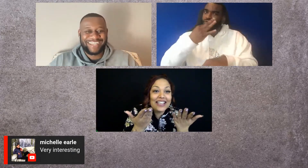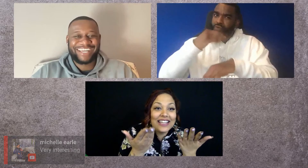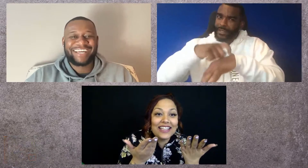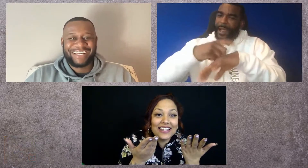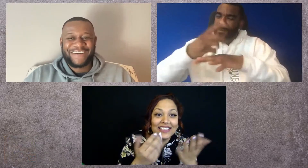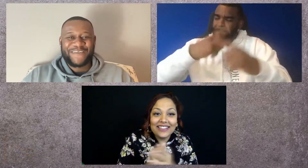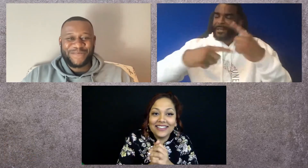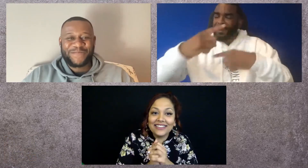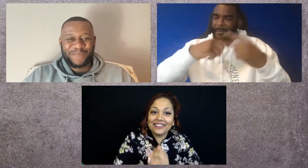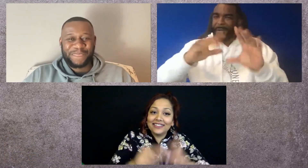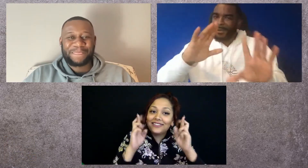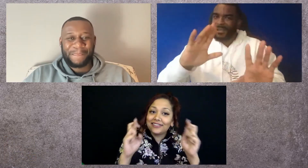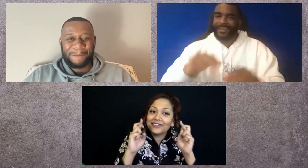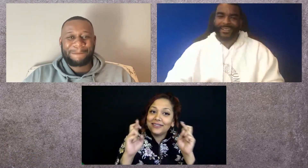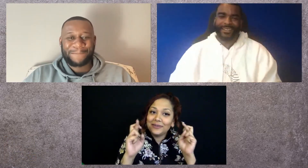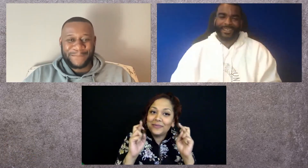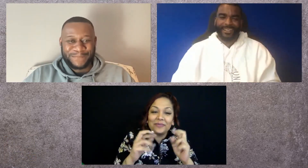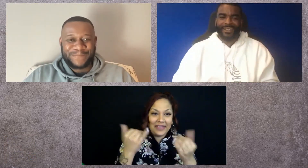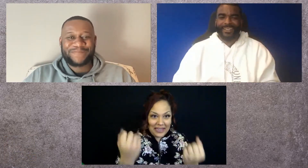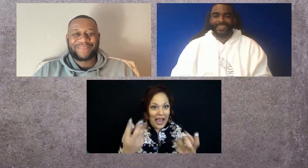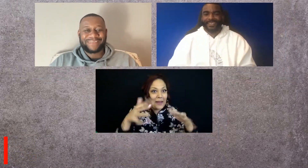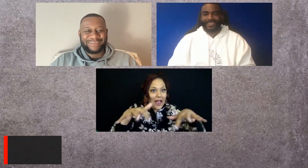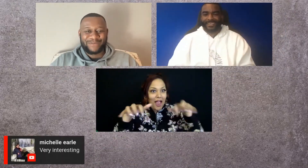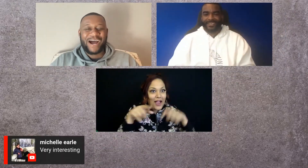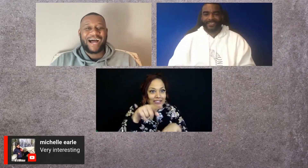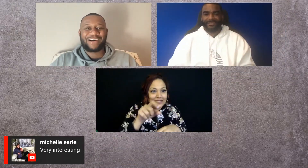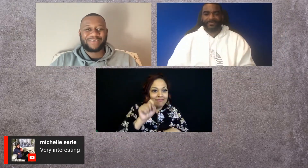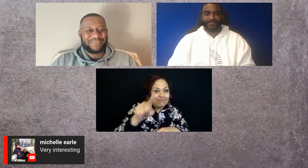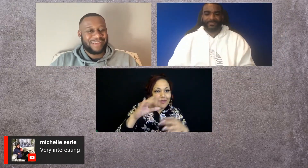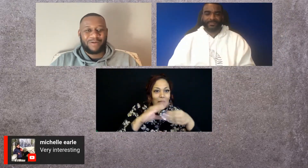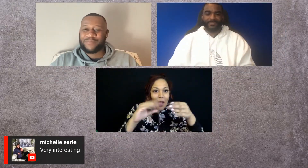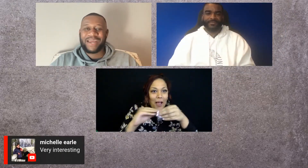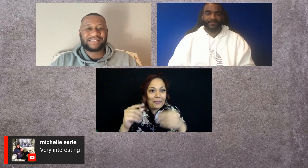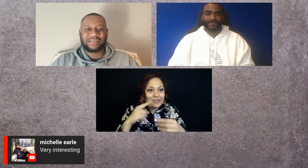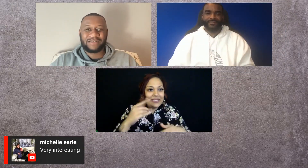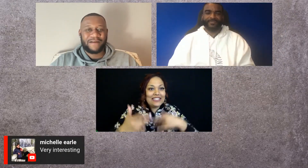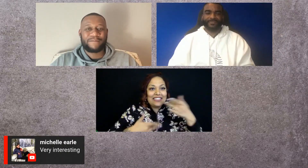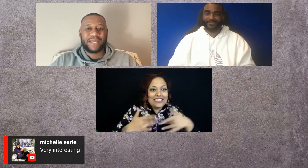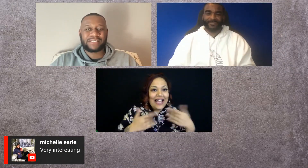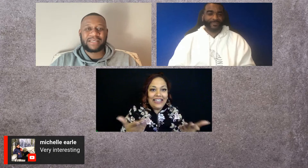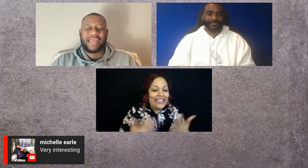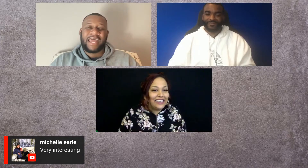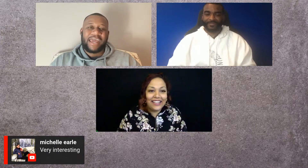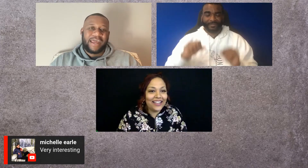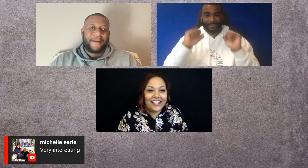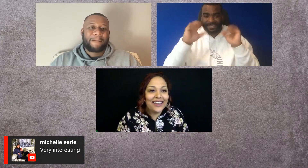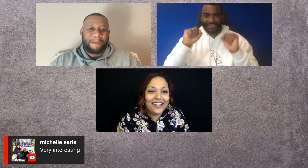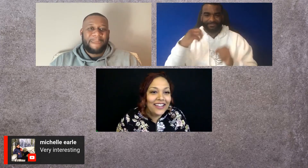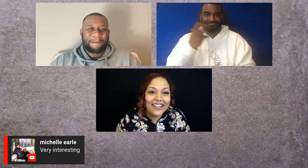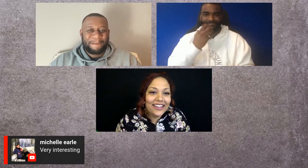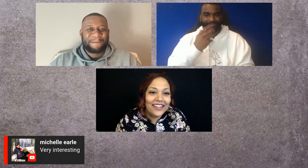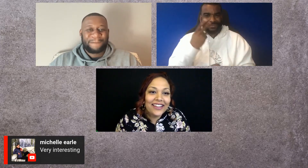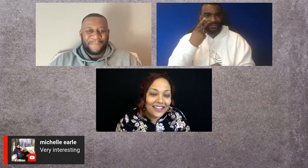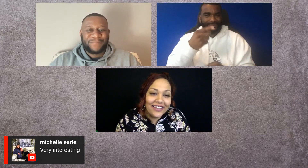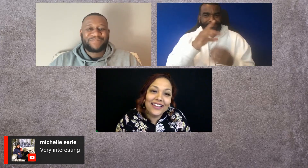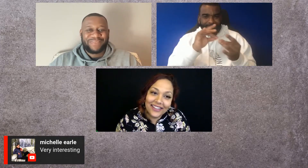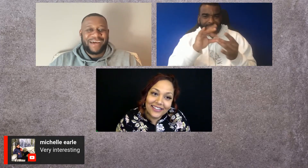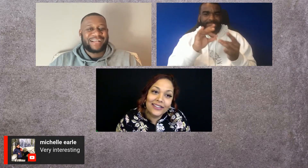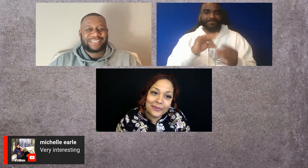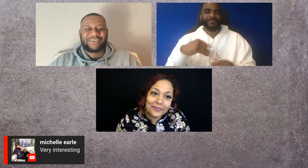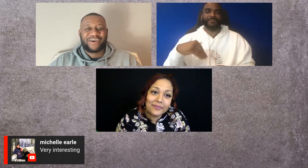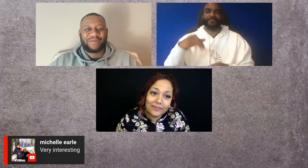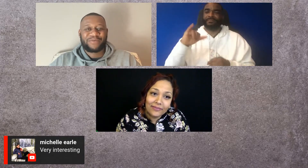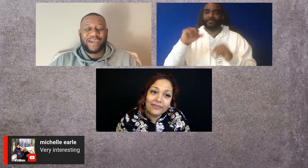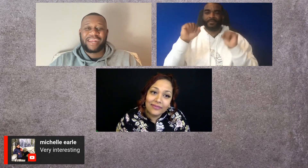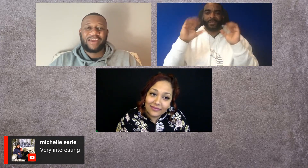coming. Look, the audience. Look at the audience. The comments are coming in. Wow, amazing. Yeah, they are very, very excited.